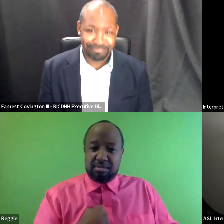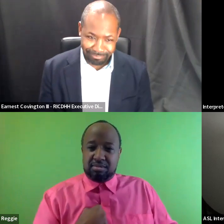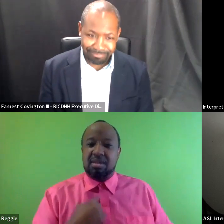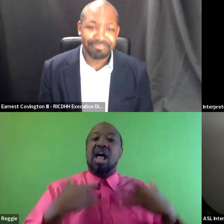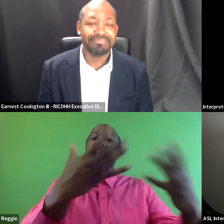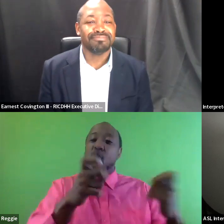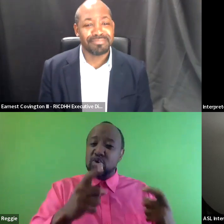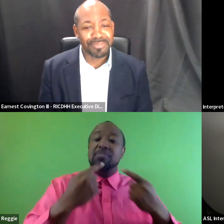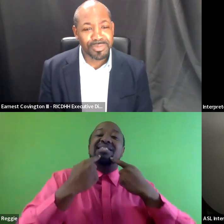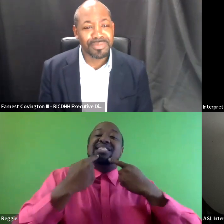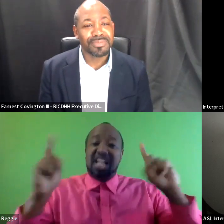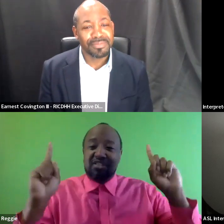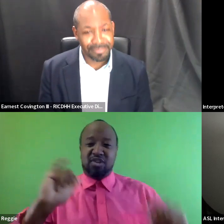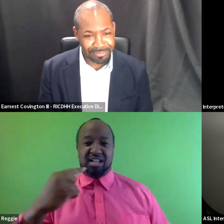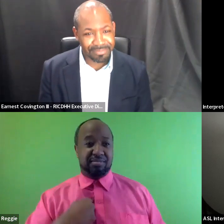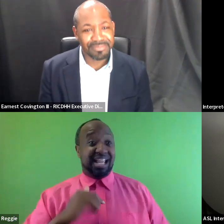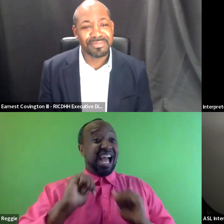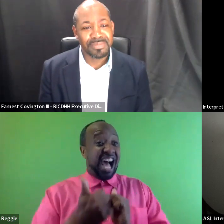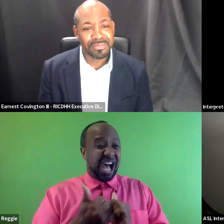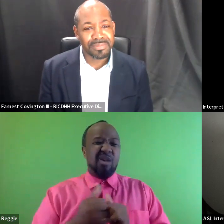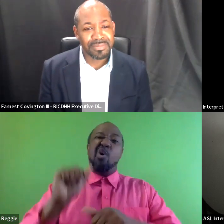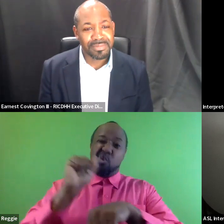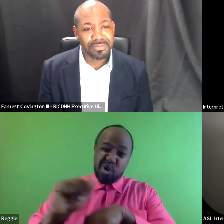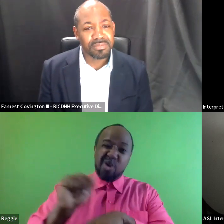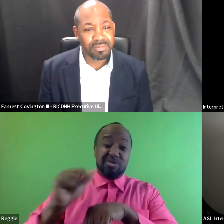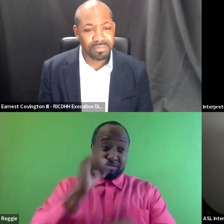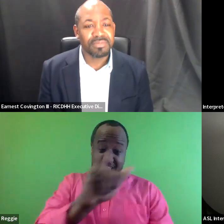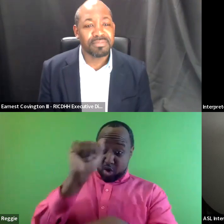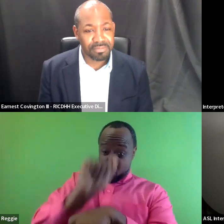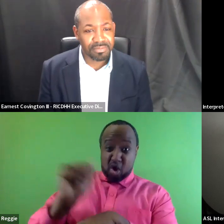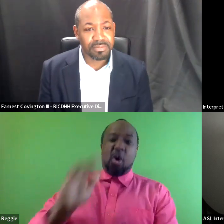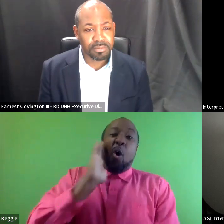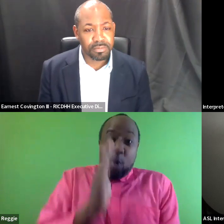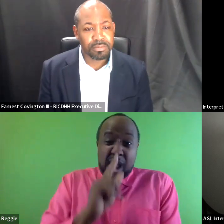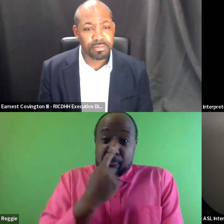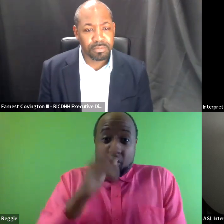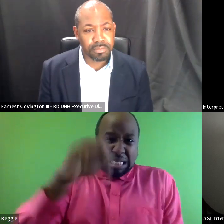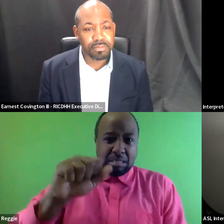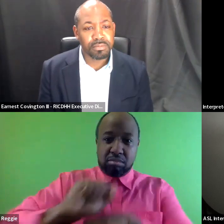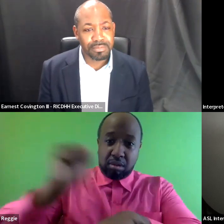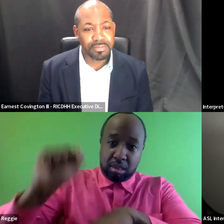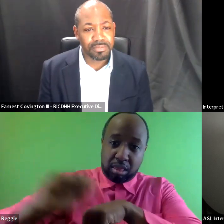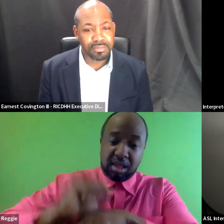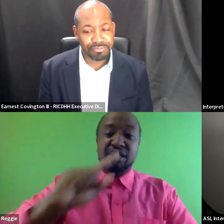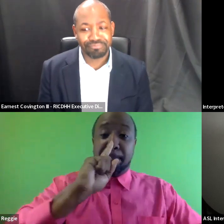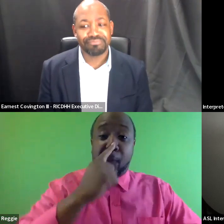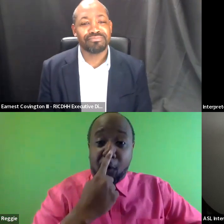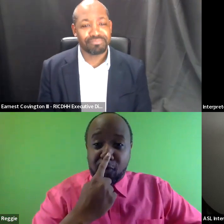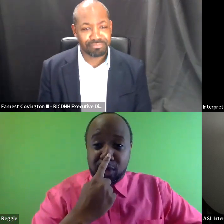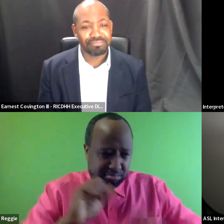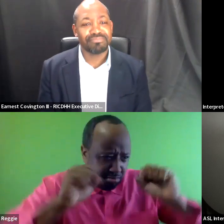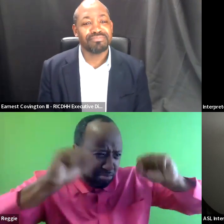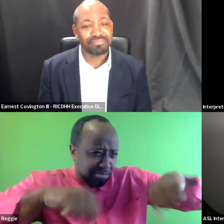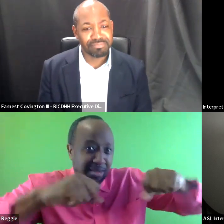was. I don't want to see you be broke like I was. I want you to be like the successful me that learned how to hard work. And